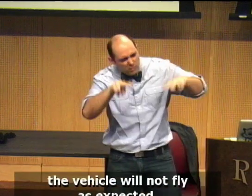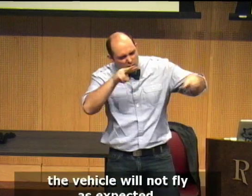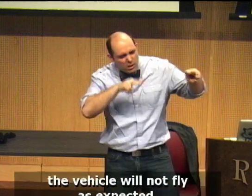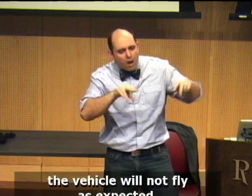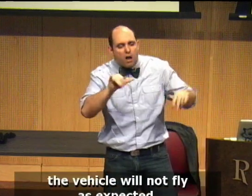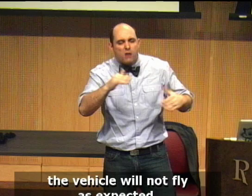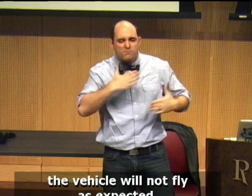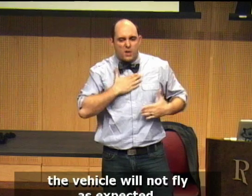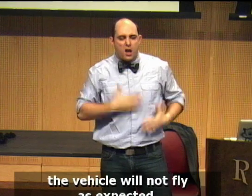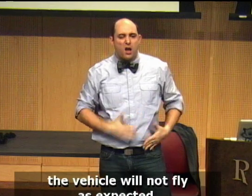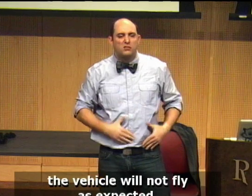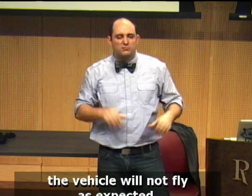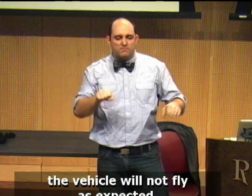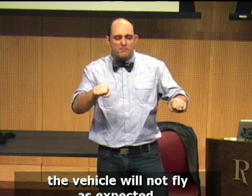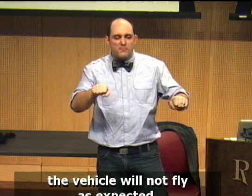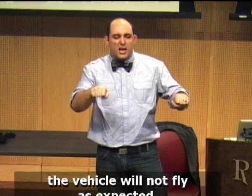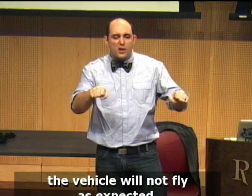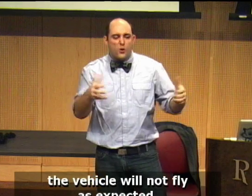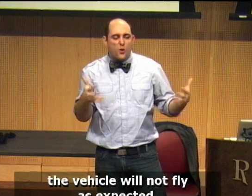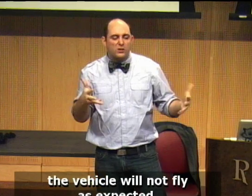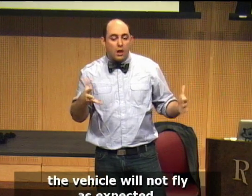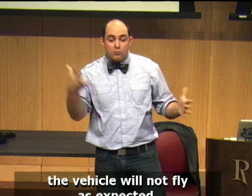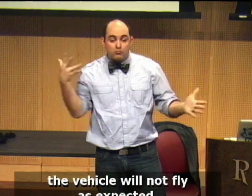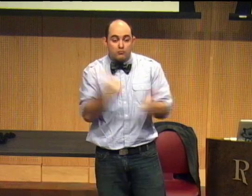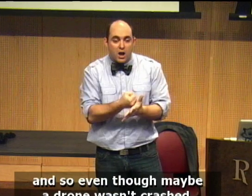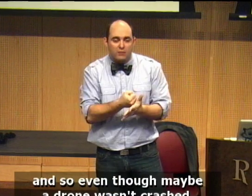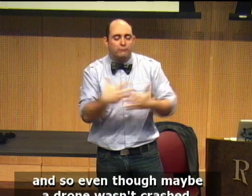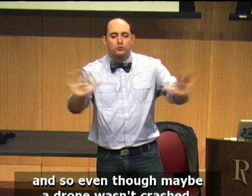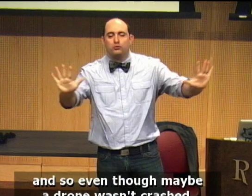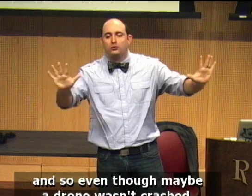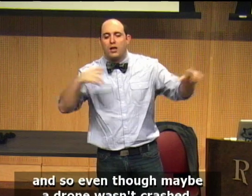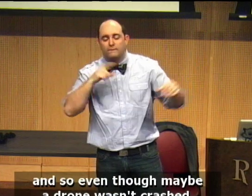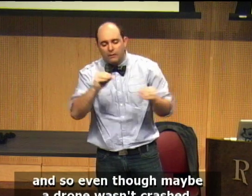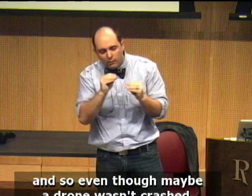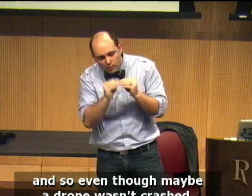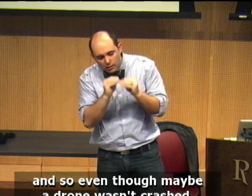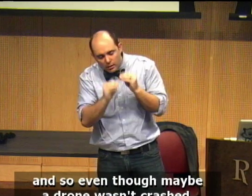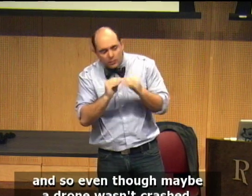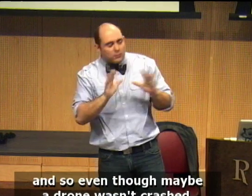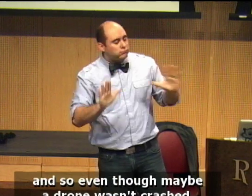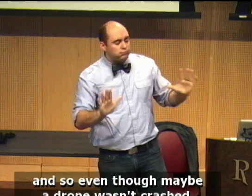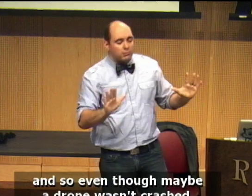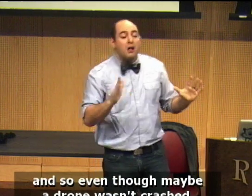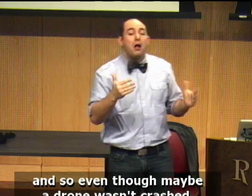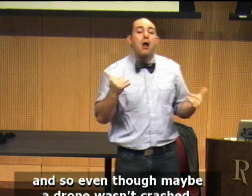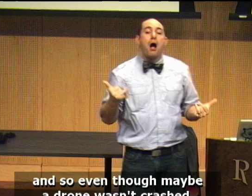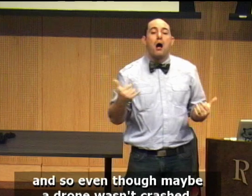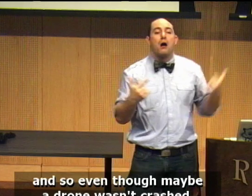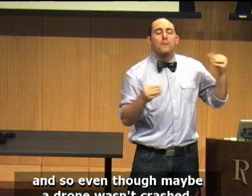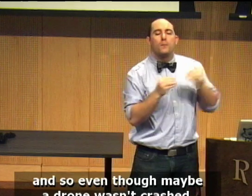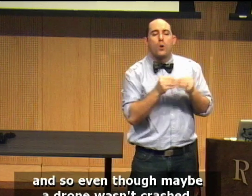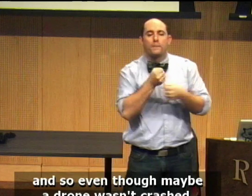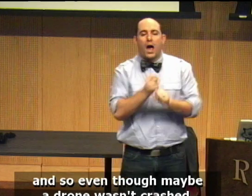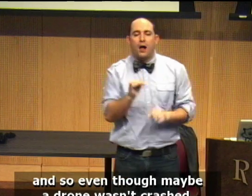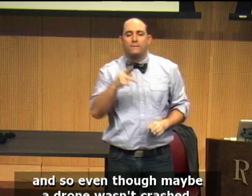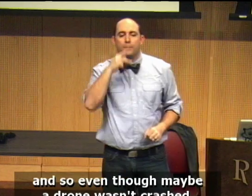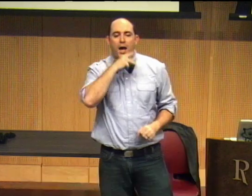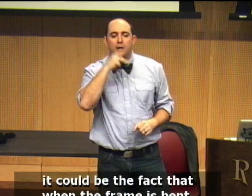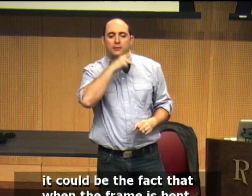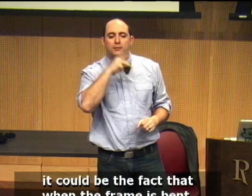the vehicle will not fly as expected. And so even though maybe a drone wasn't crashed, it